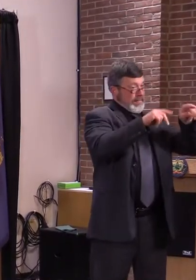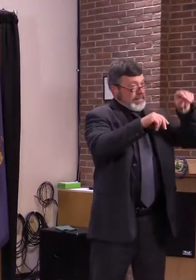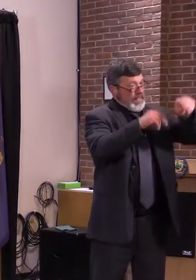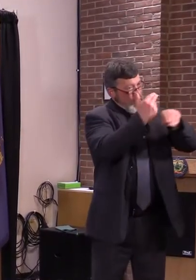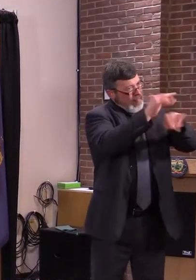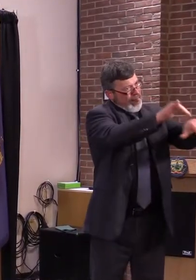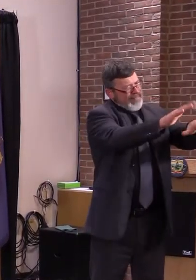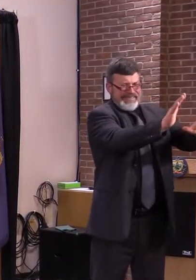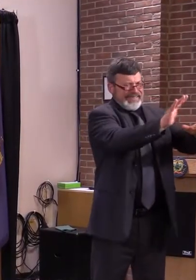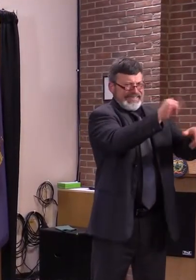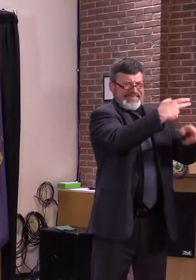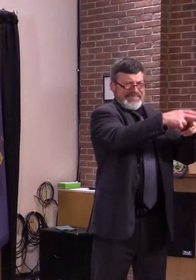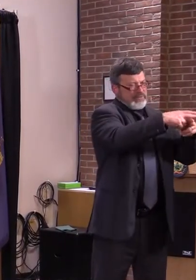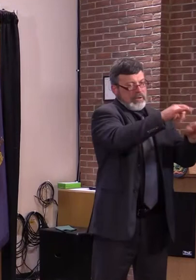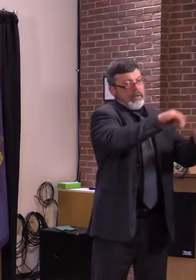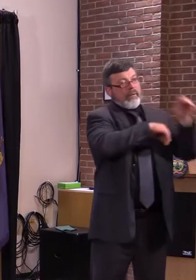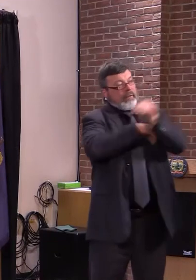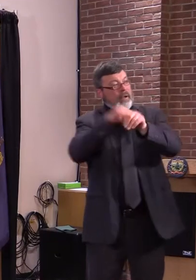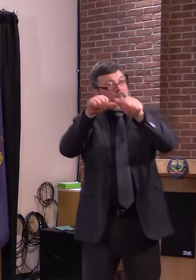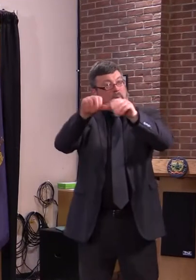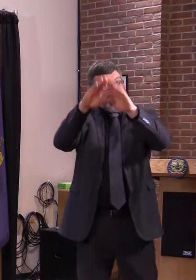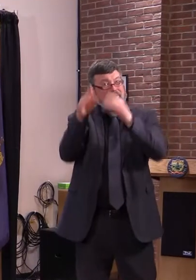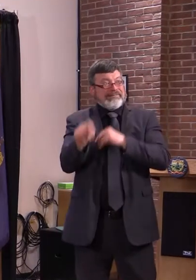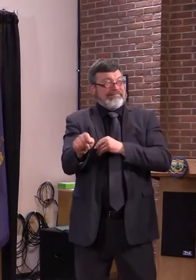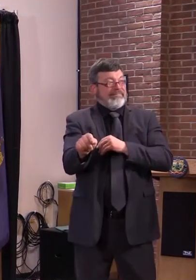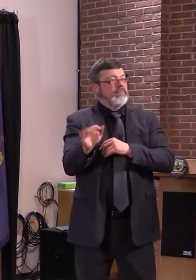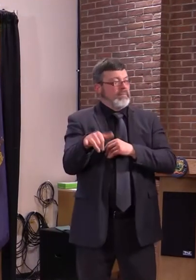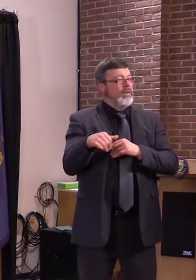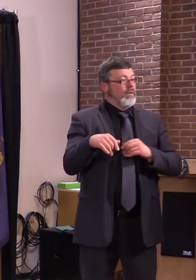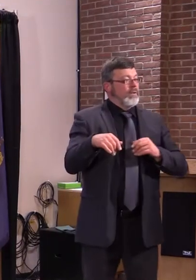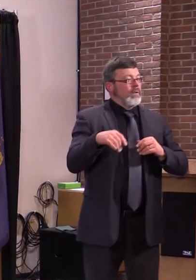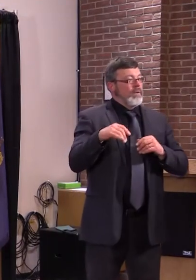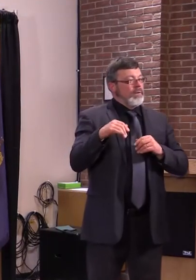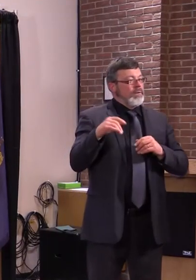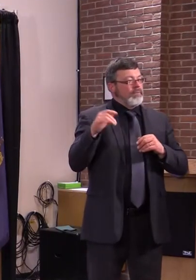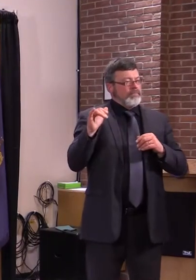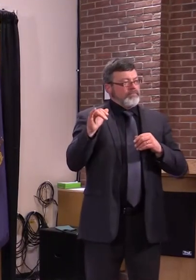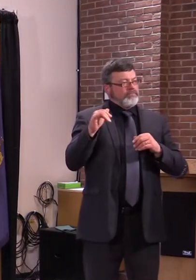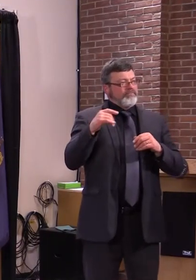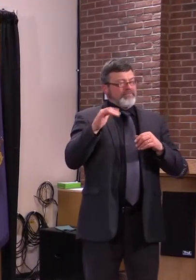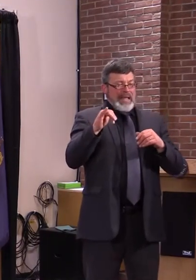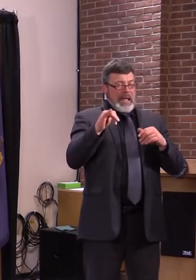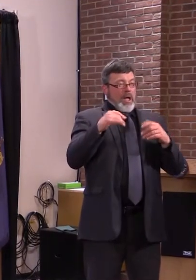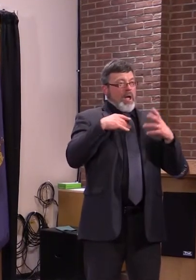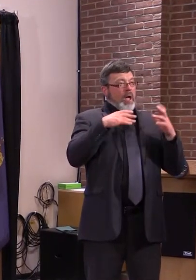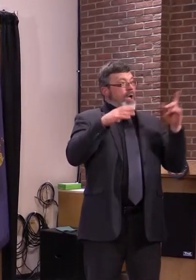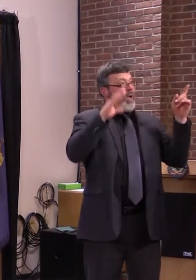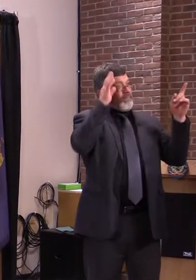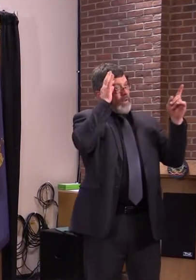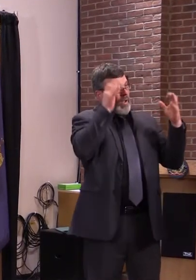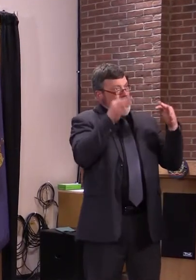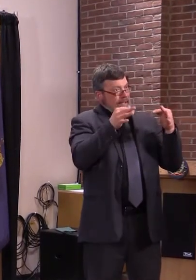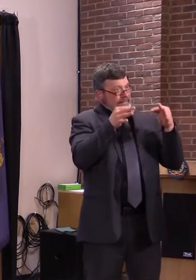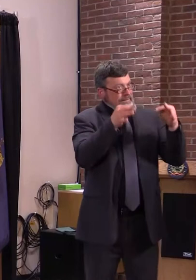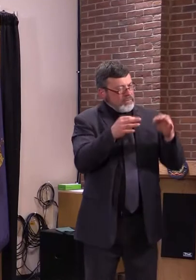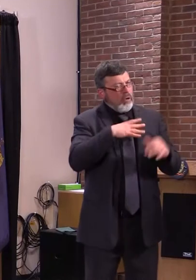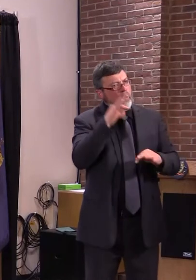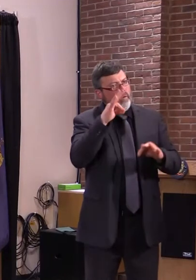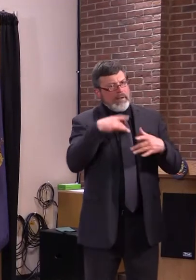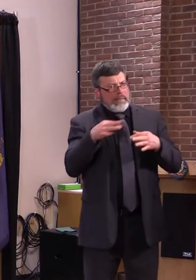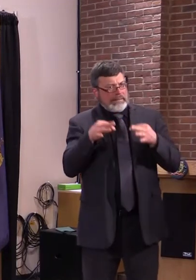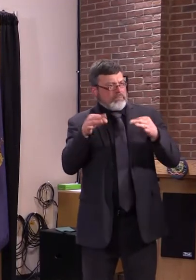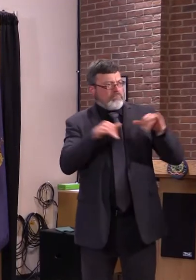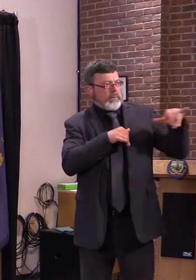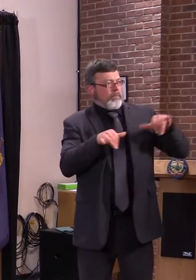that we will extend the current GA housing program through the using the weather provisions through